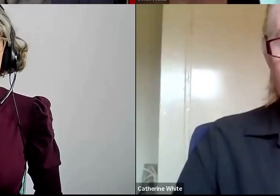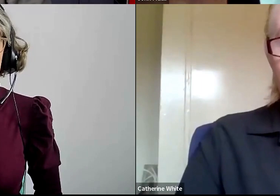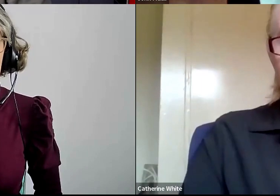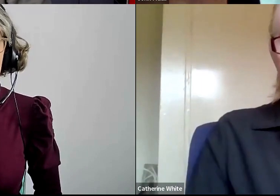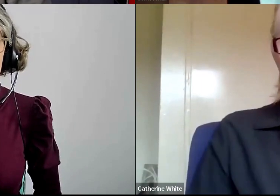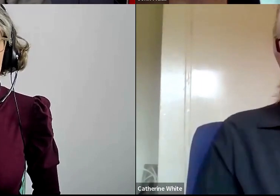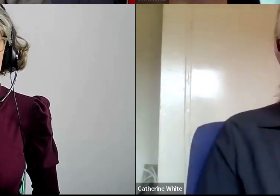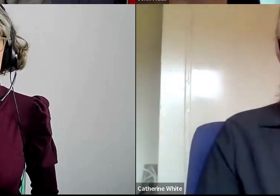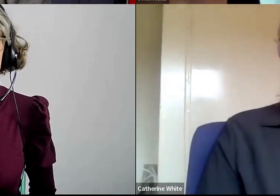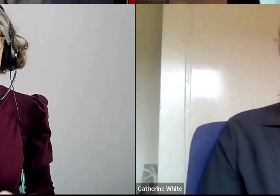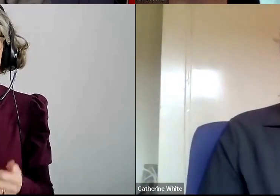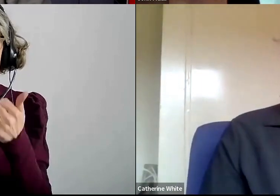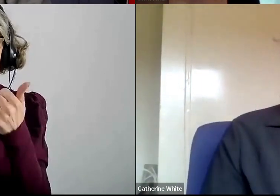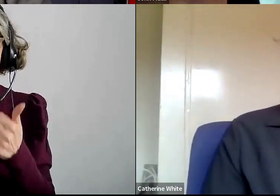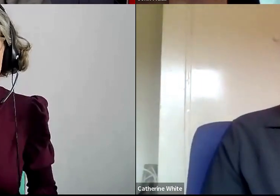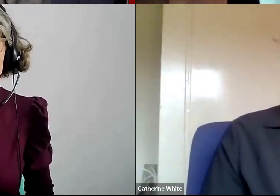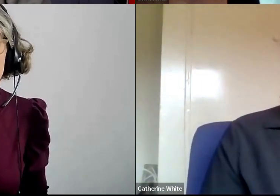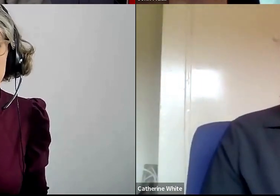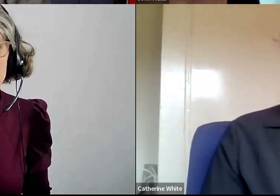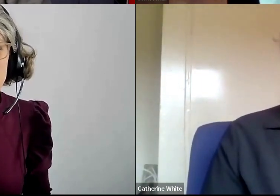involved with?